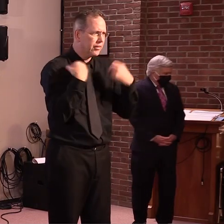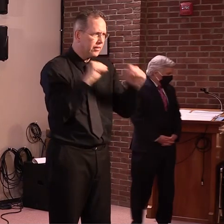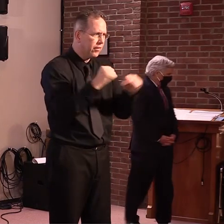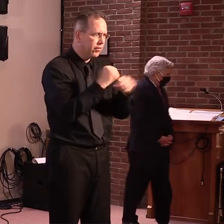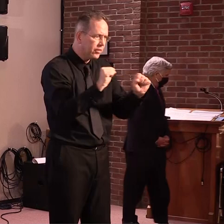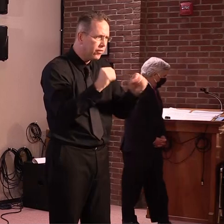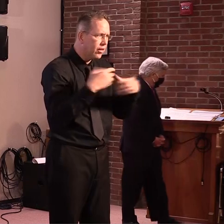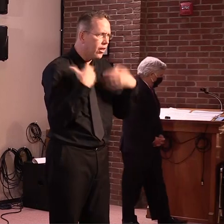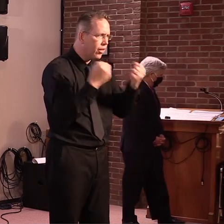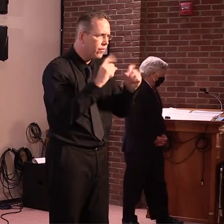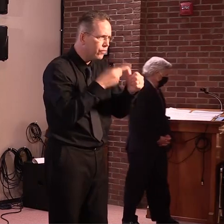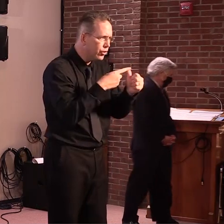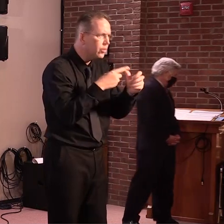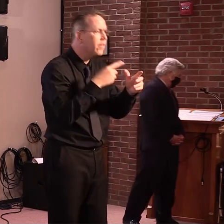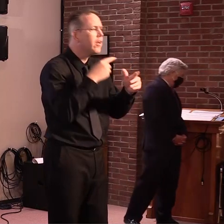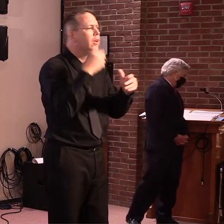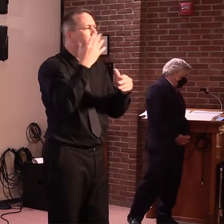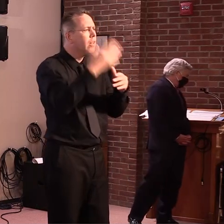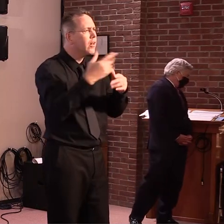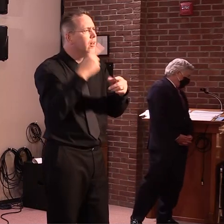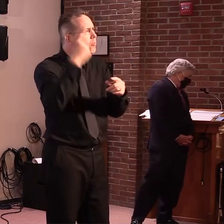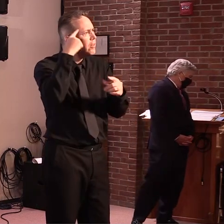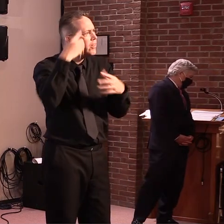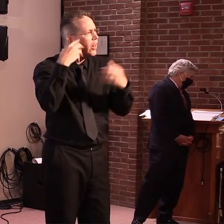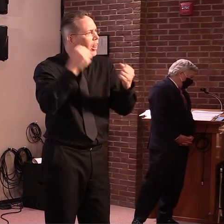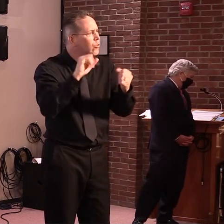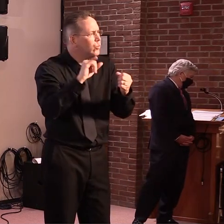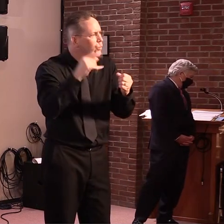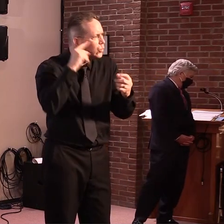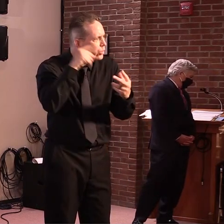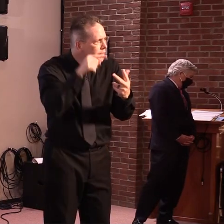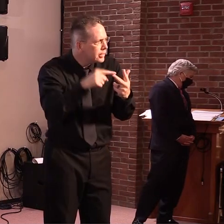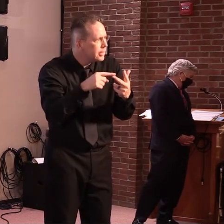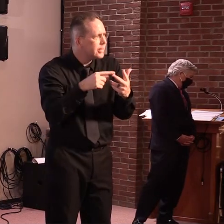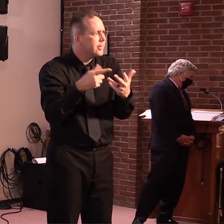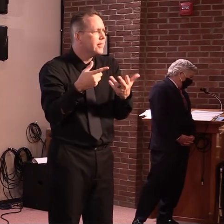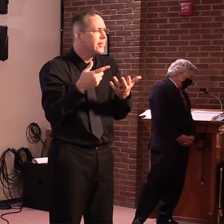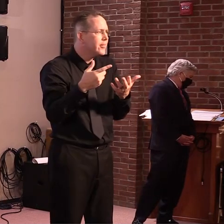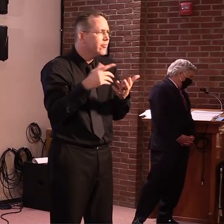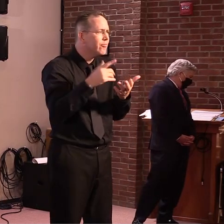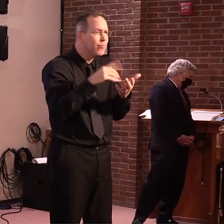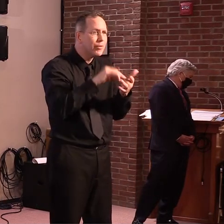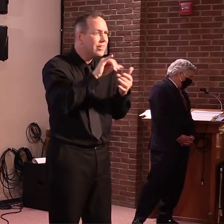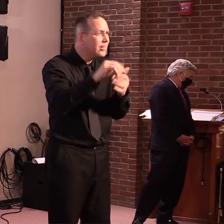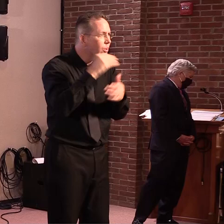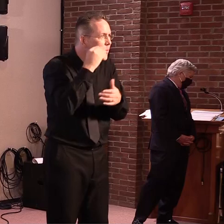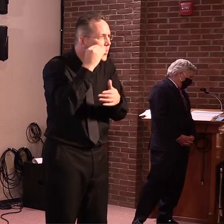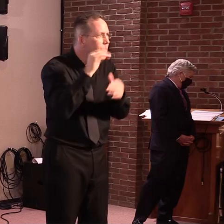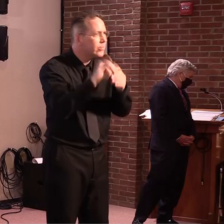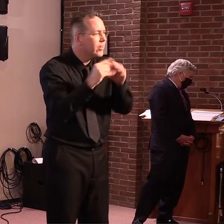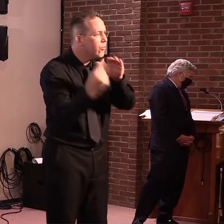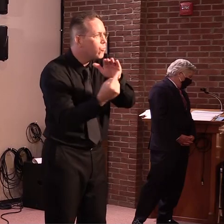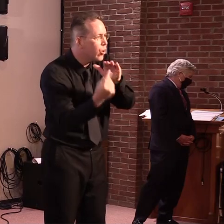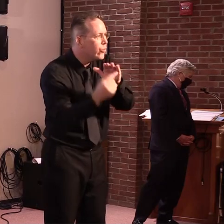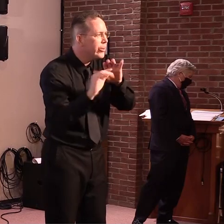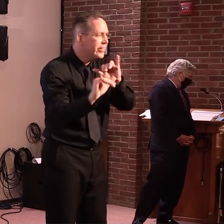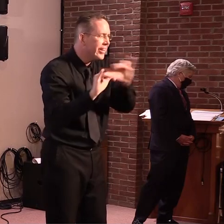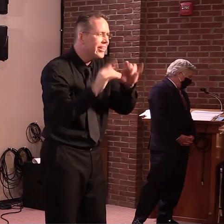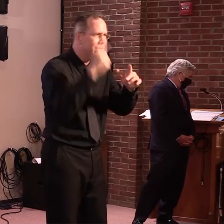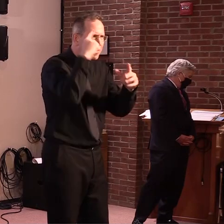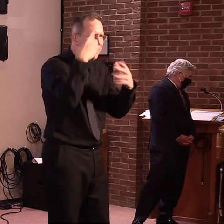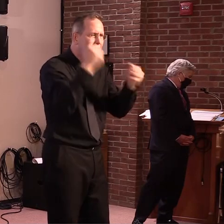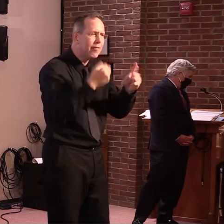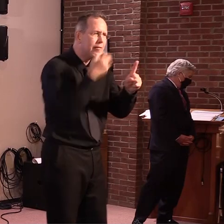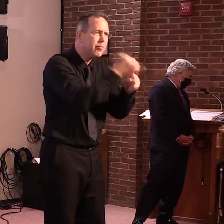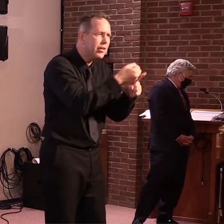conditions established to our guidance to also work on assessment guidance and so forth. And I think, one of the things we've been doing in the